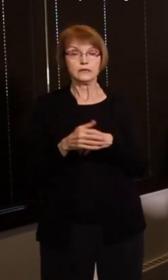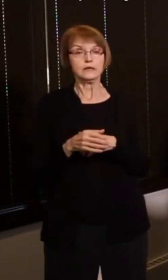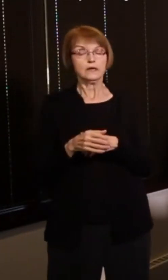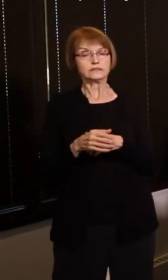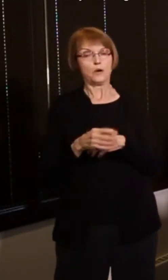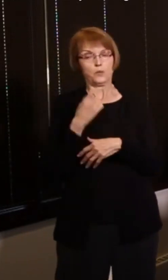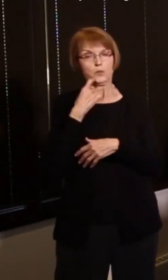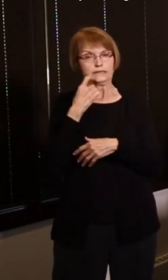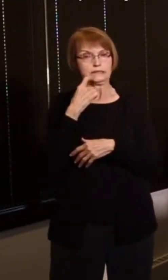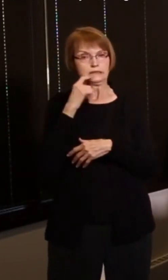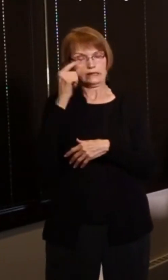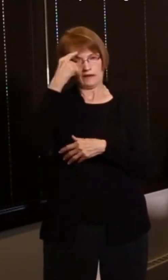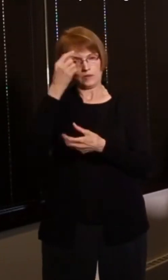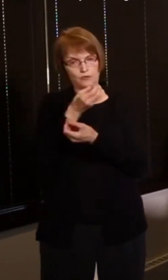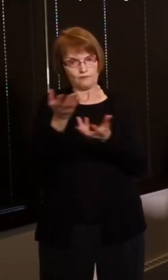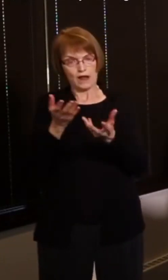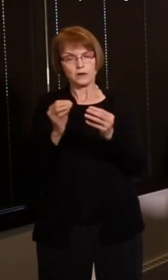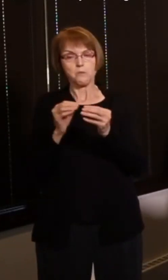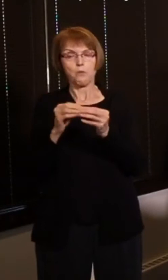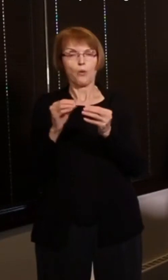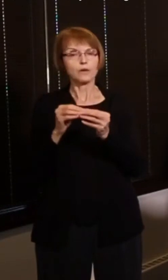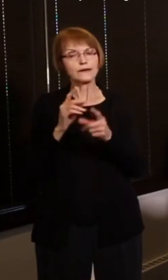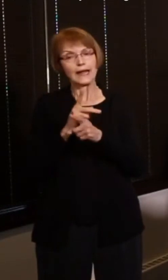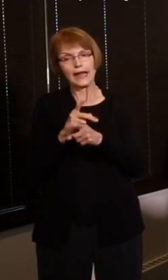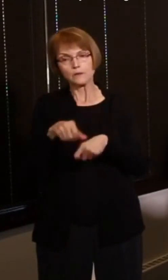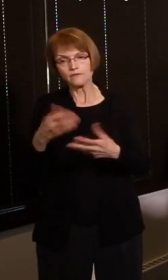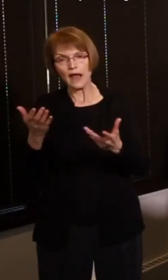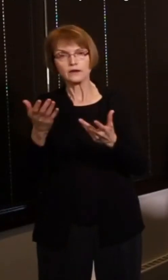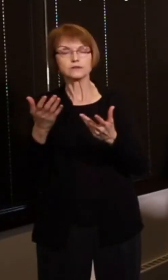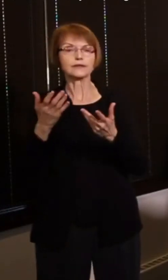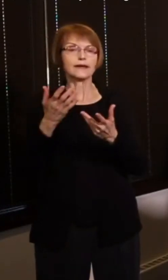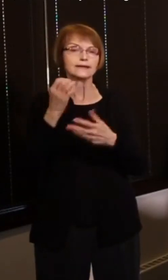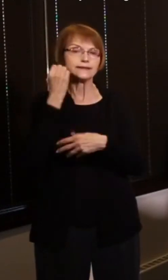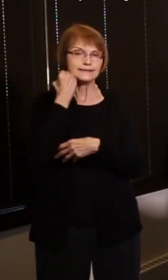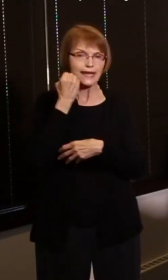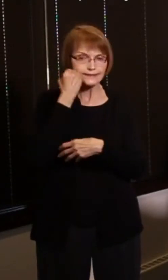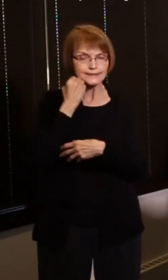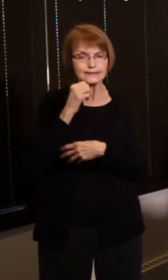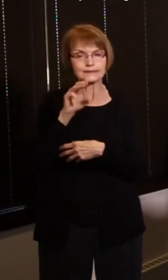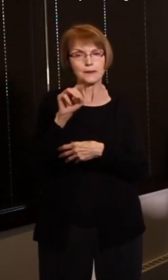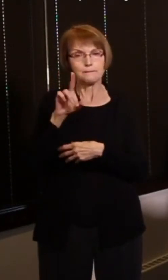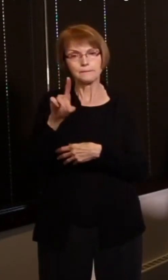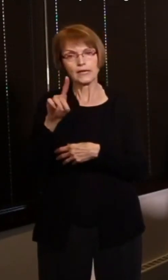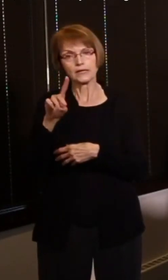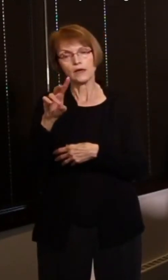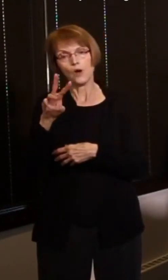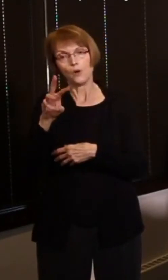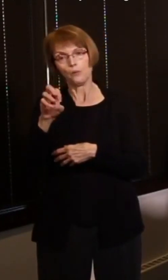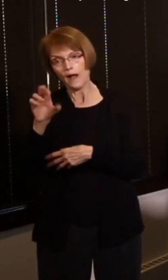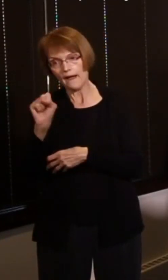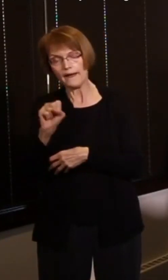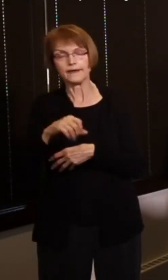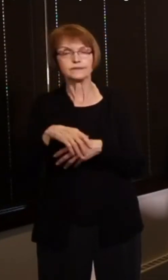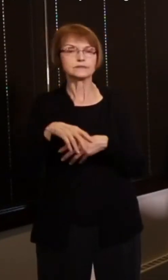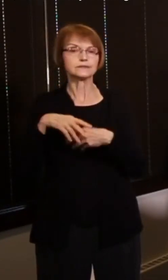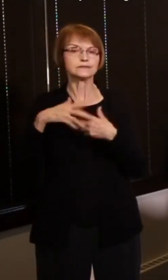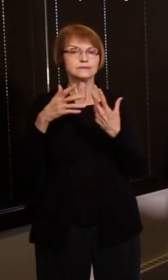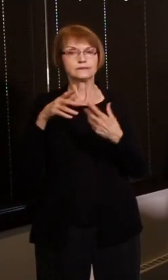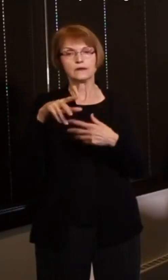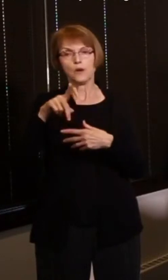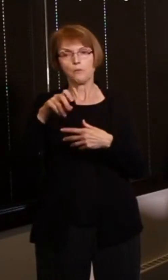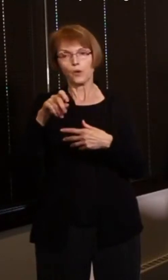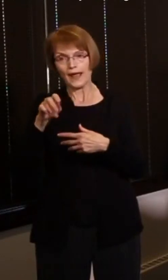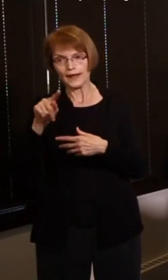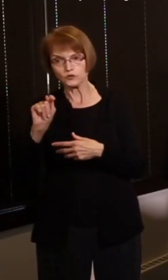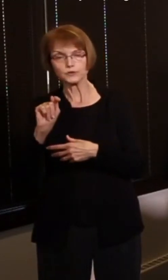that more care providers, including dentists, midwives, optometrists, podiatrists, respiratory therapists, and some students